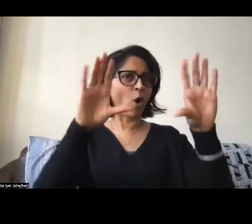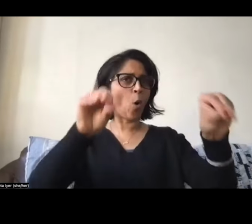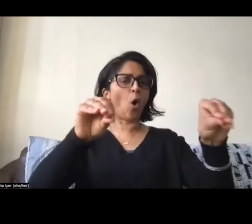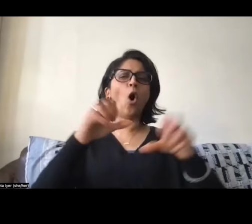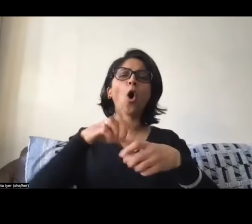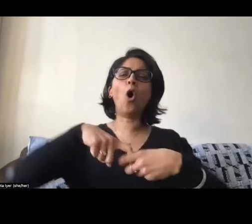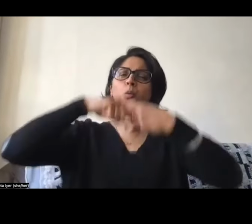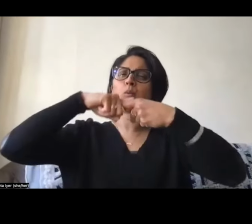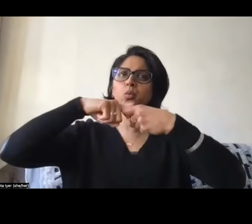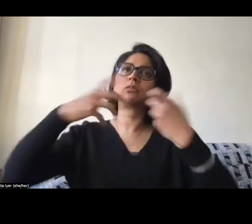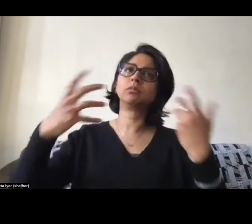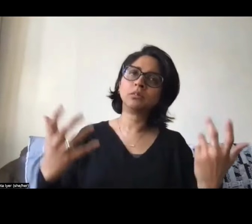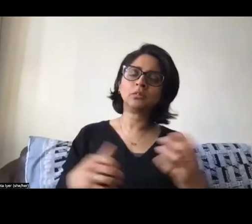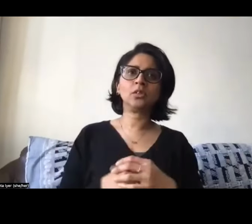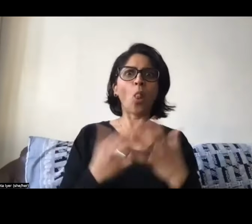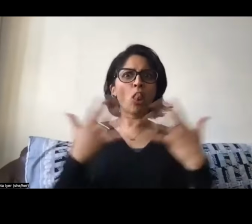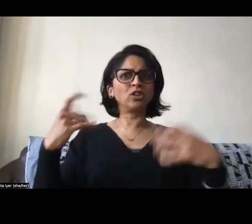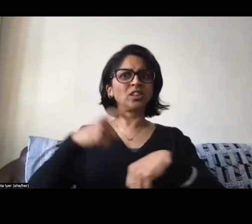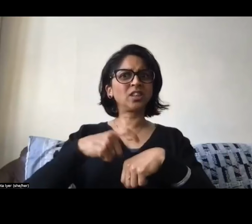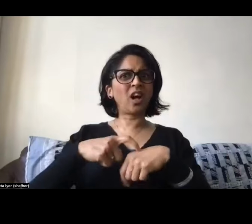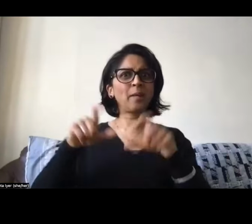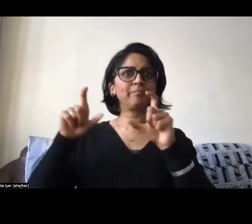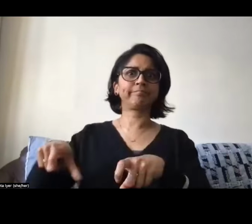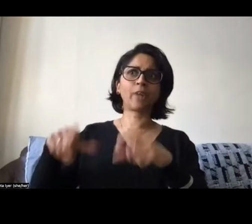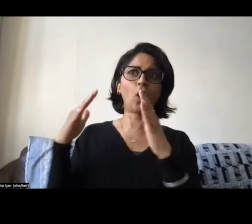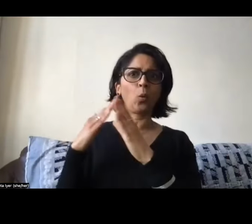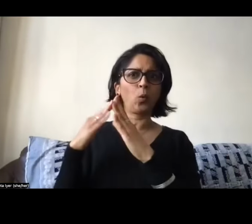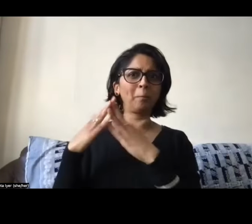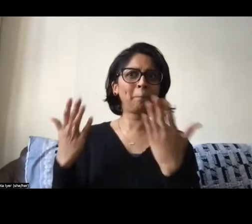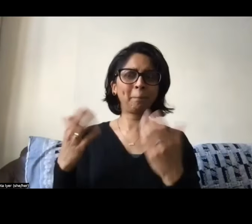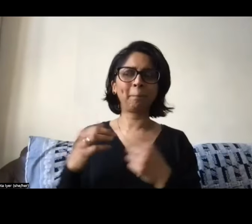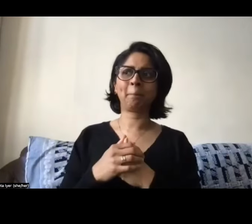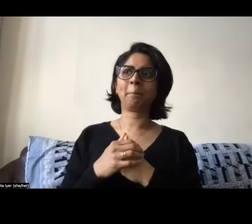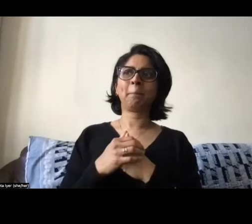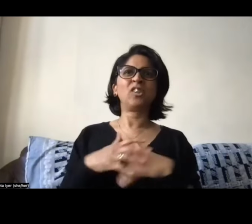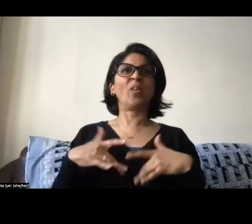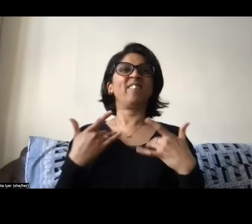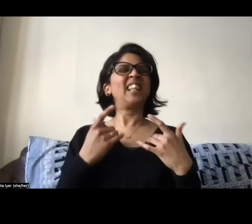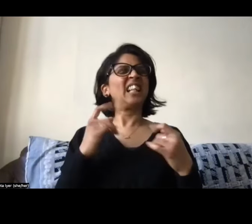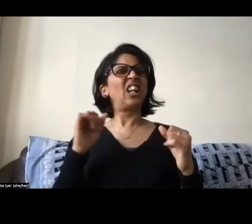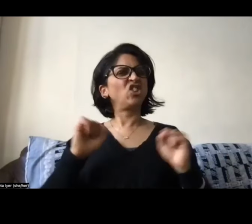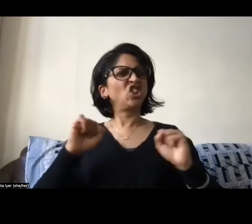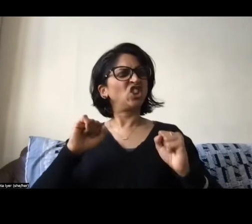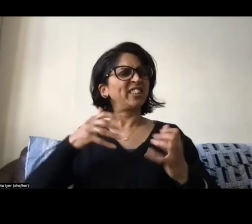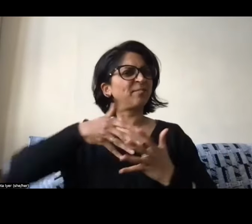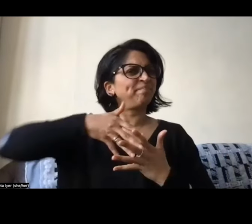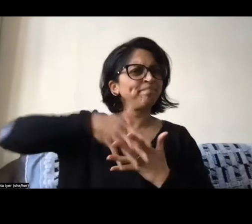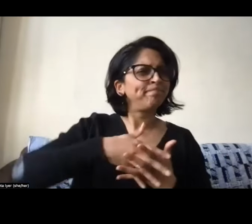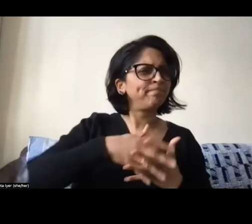And then also looking for work was difficult. And so there was an awful lot of time stuck at